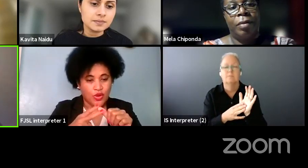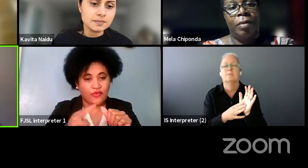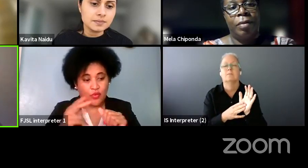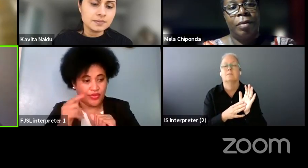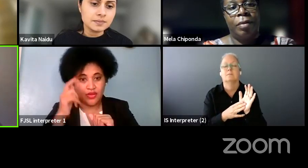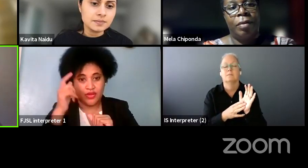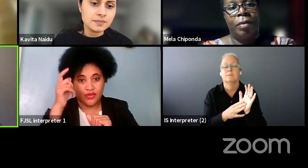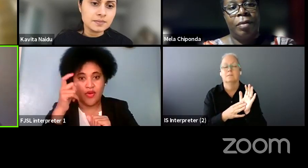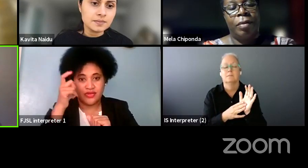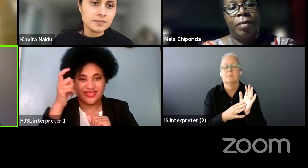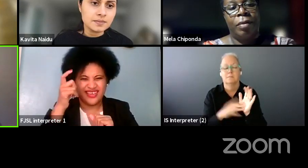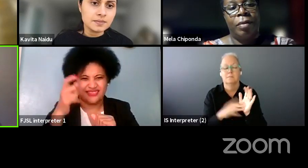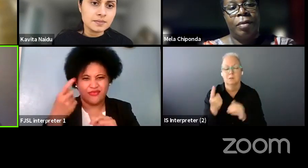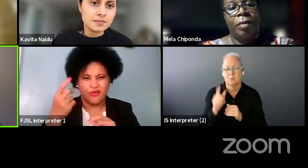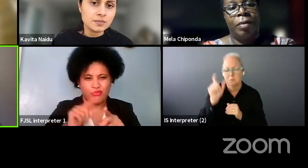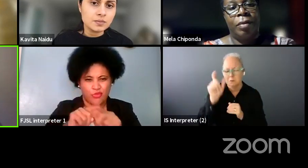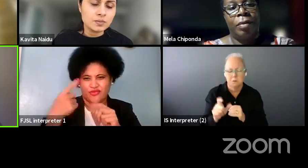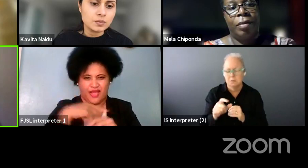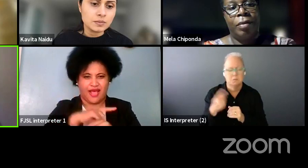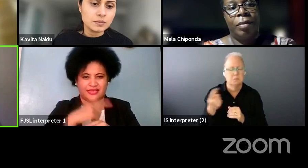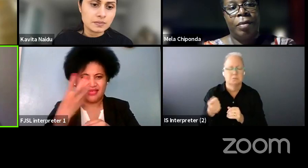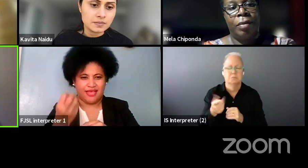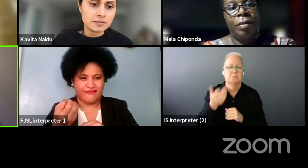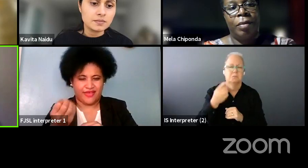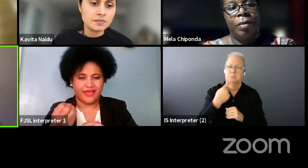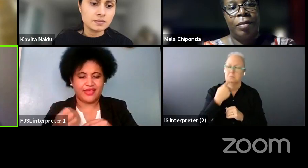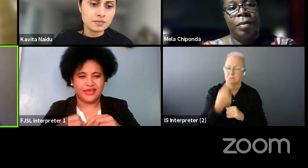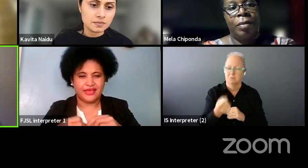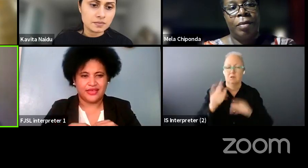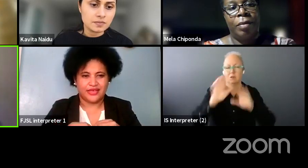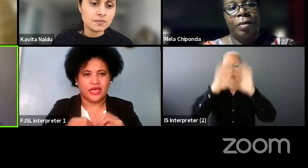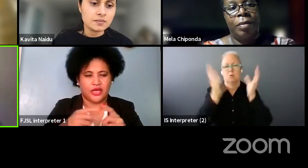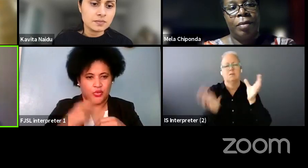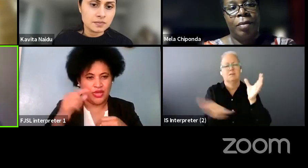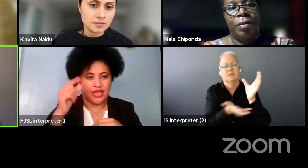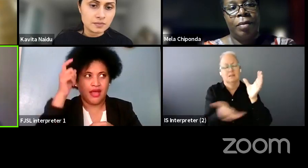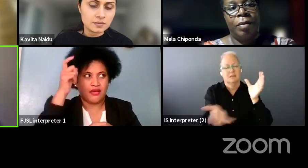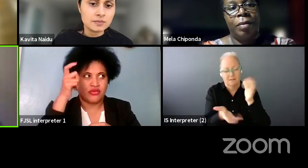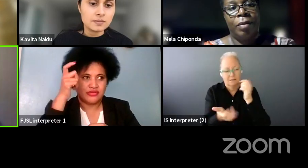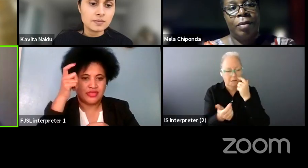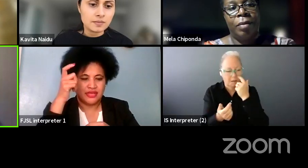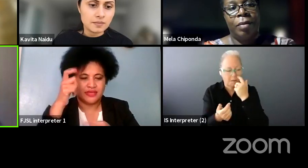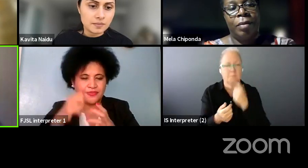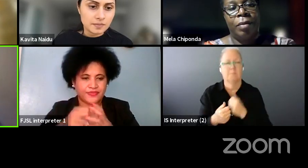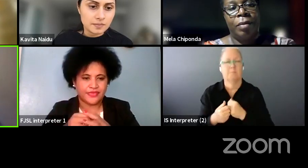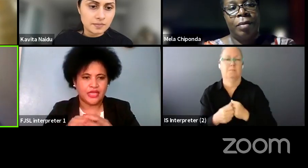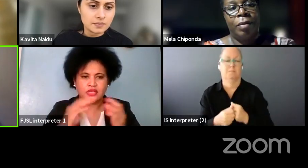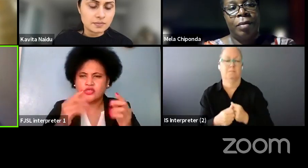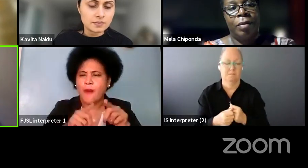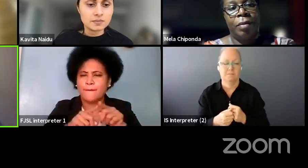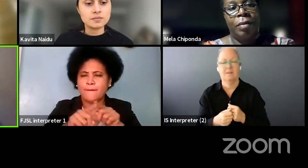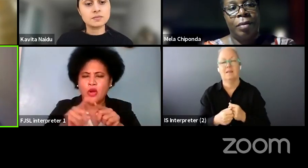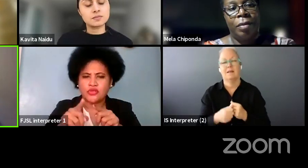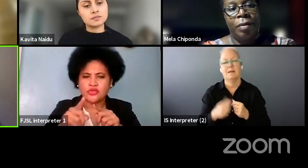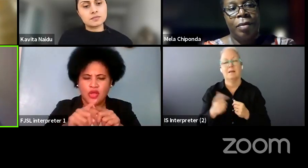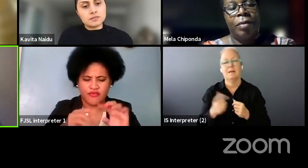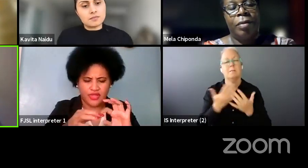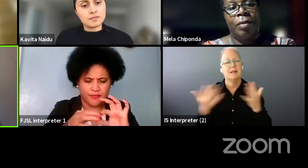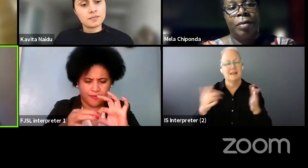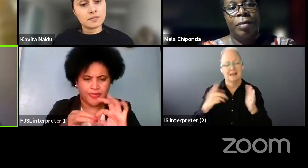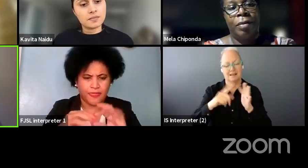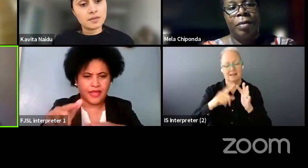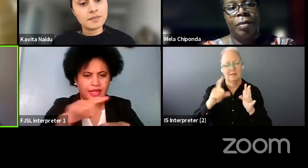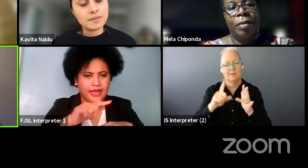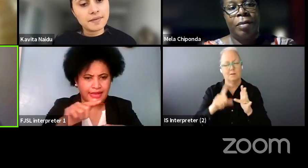a lot of us in the Global South that it is quite global north-led, a lot of eco-feminist and environmental justice